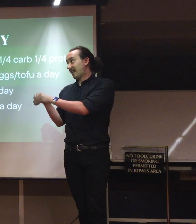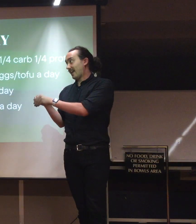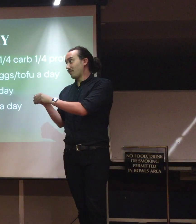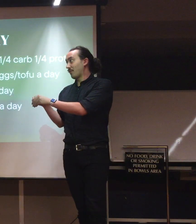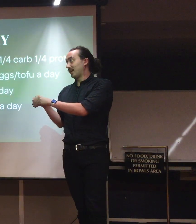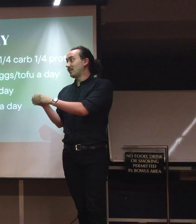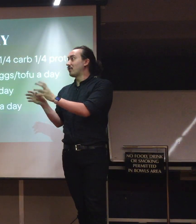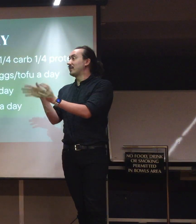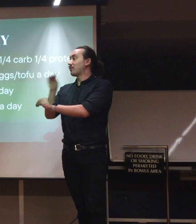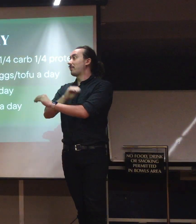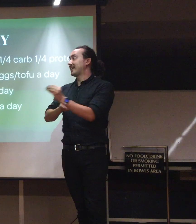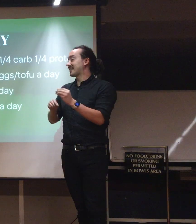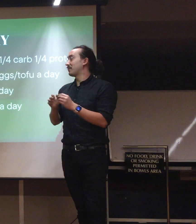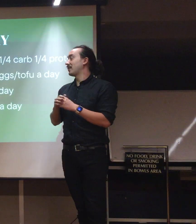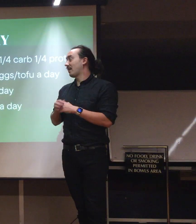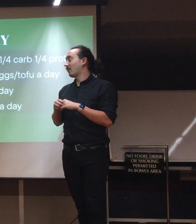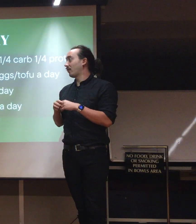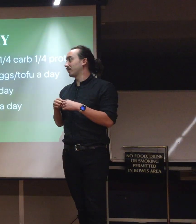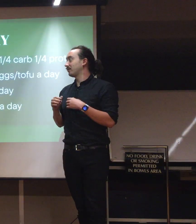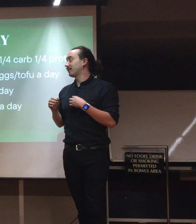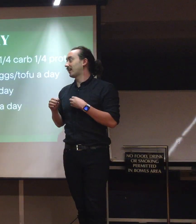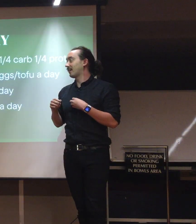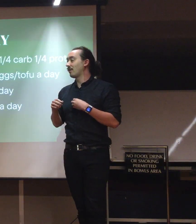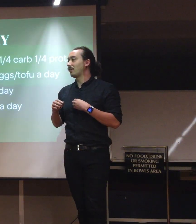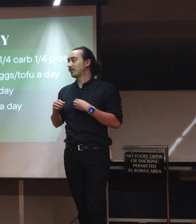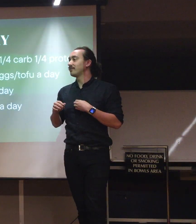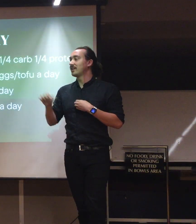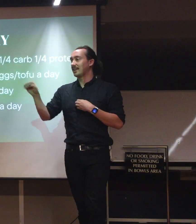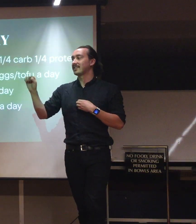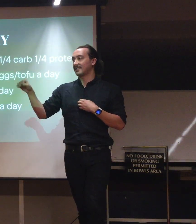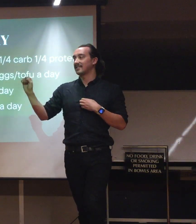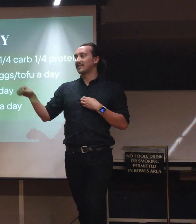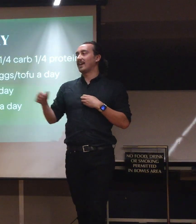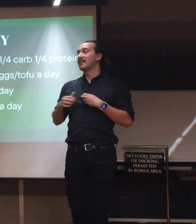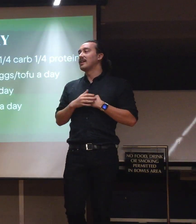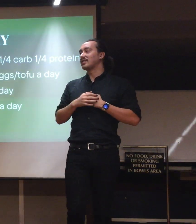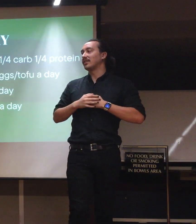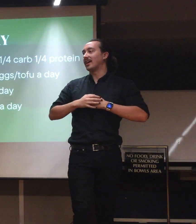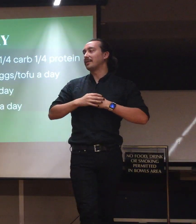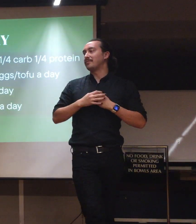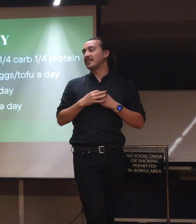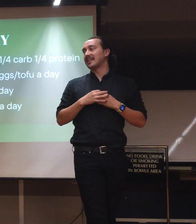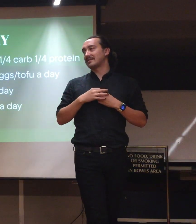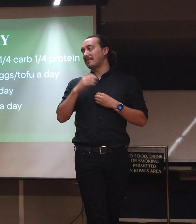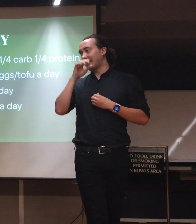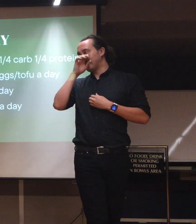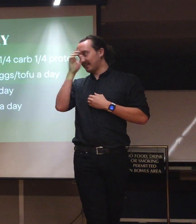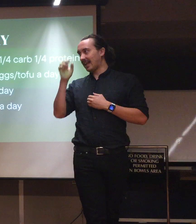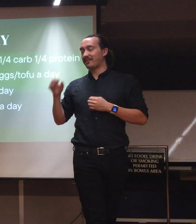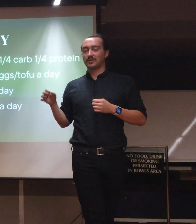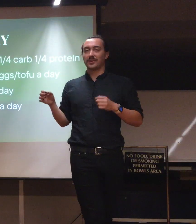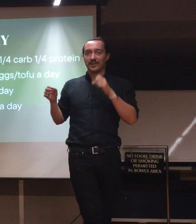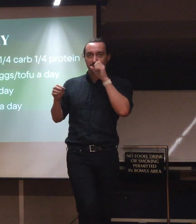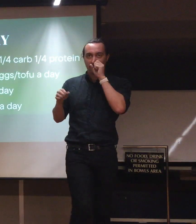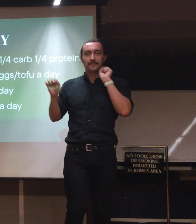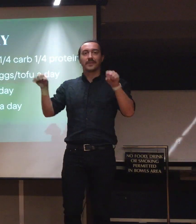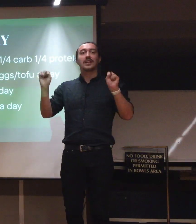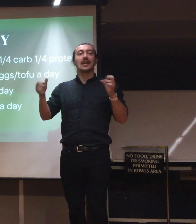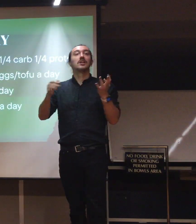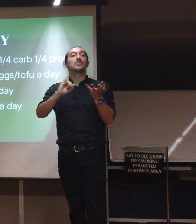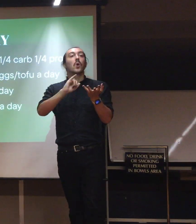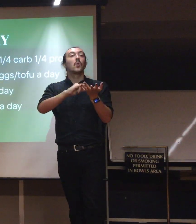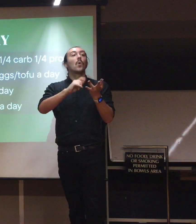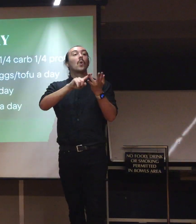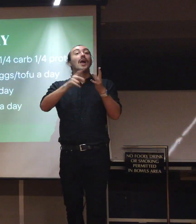in the can already. You don't need to replace that with another oil. Yes. The canola oil. Yes. Absolutely. Yeah. Okay. I'll So tell that's everyone. make it easy. Yeah. So if you've got